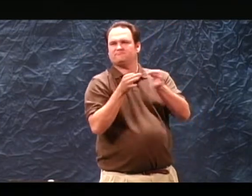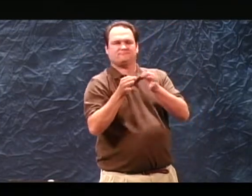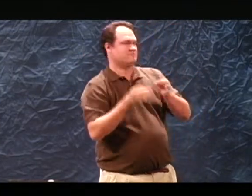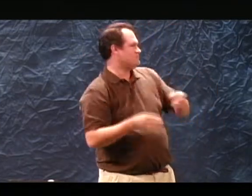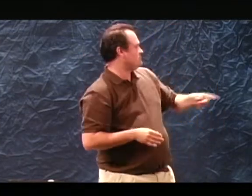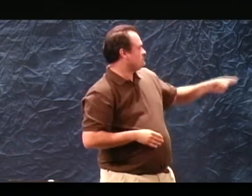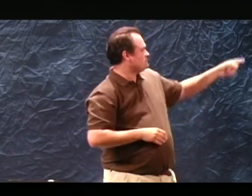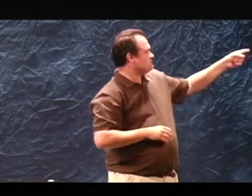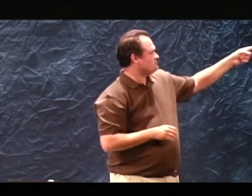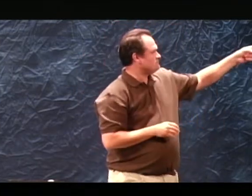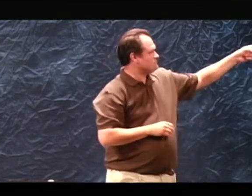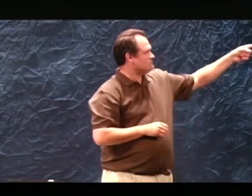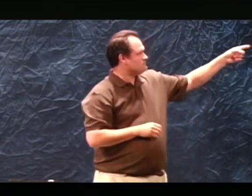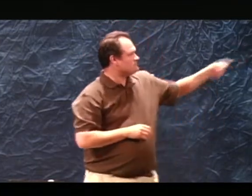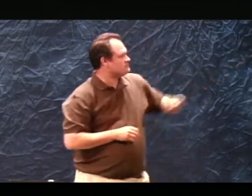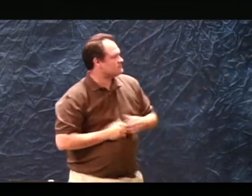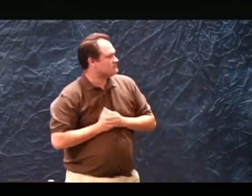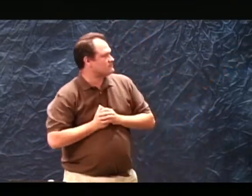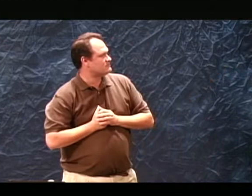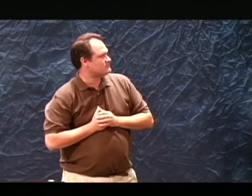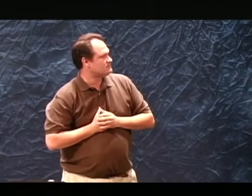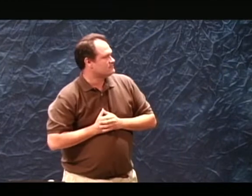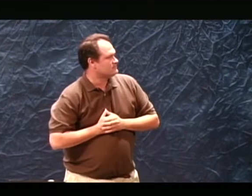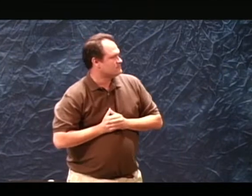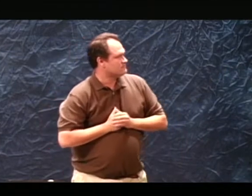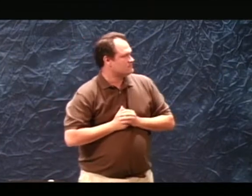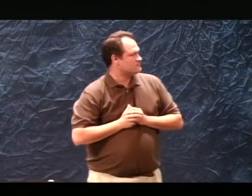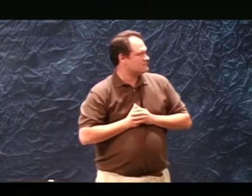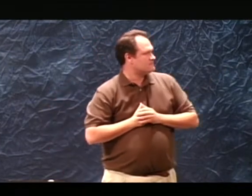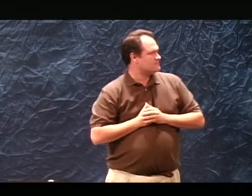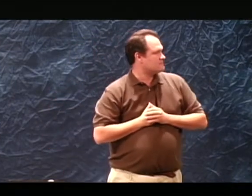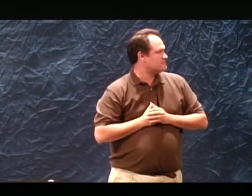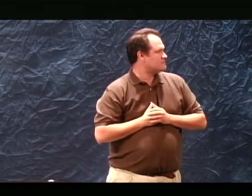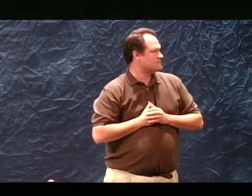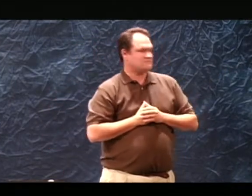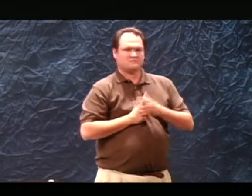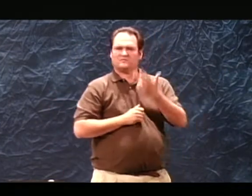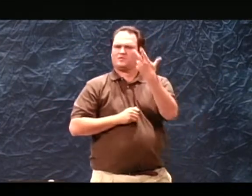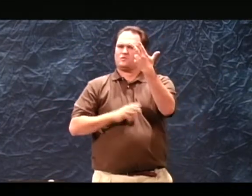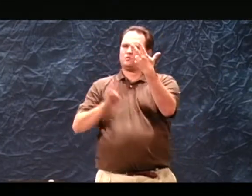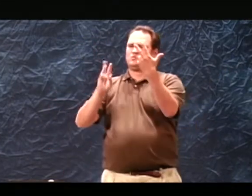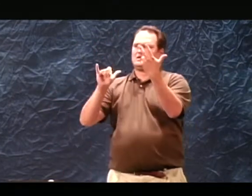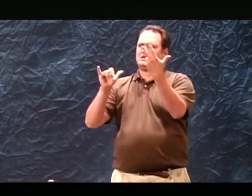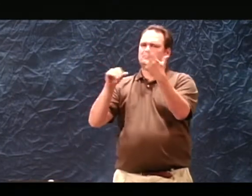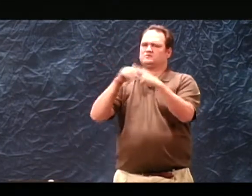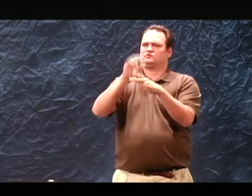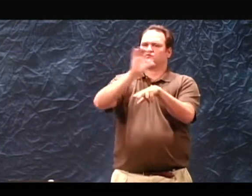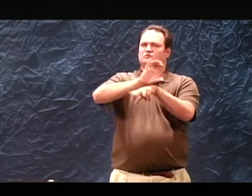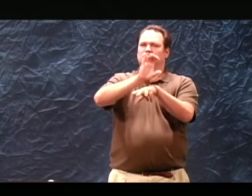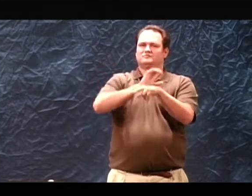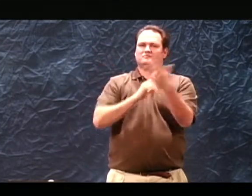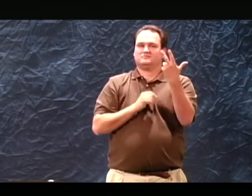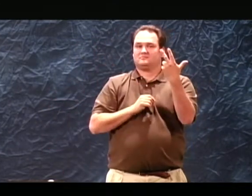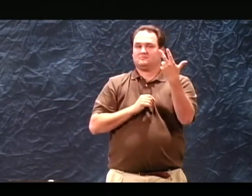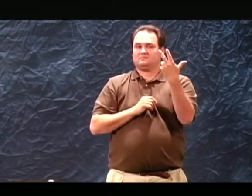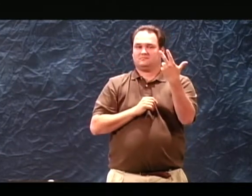this is from uh ed mccloudy's well-known writing on the church the church is called to serve god in three